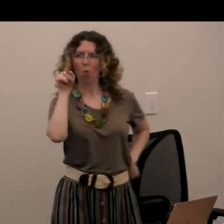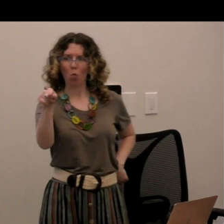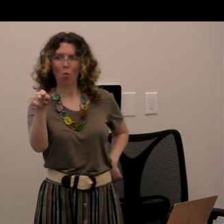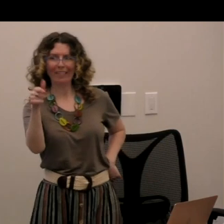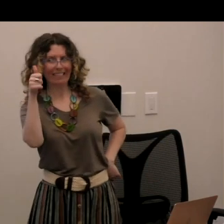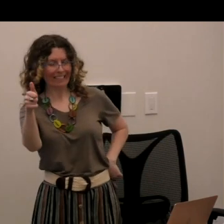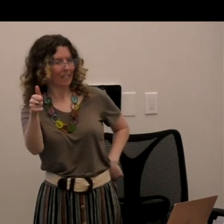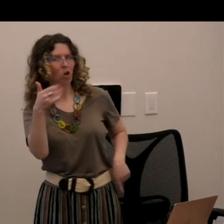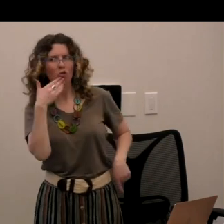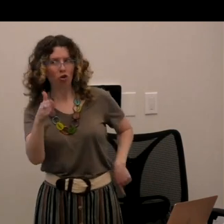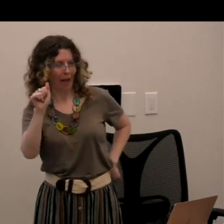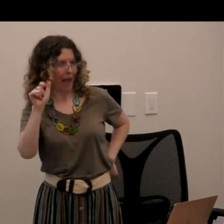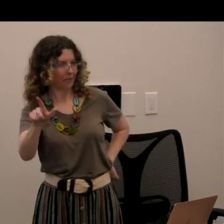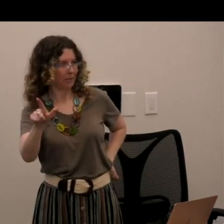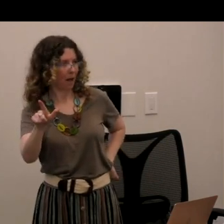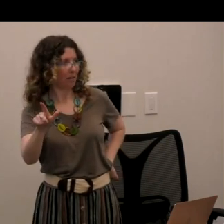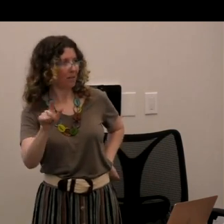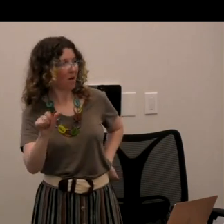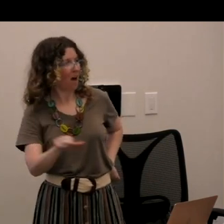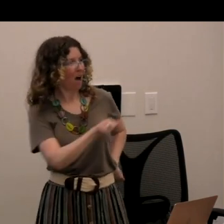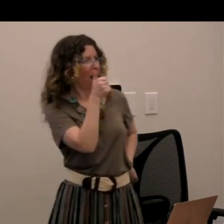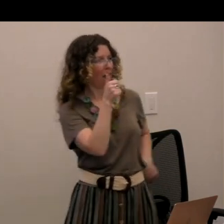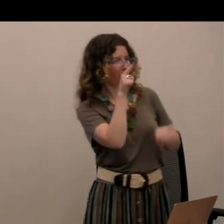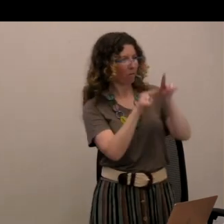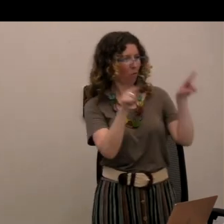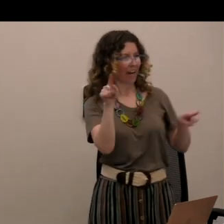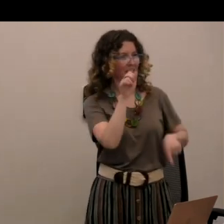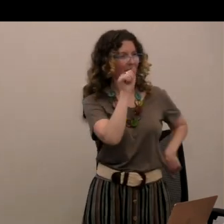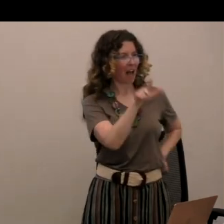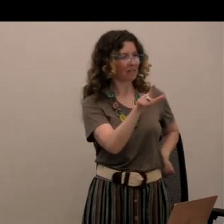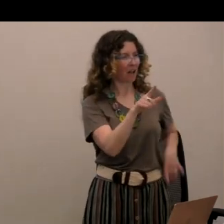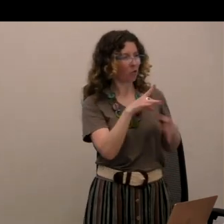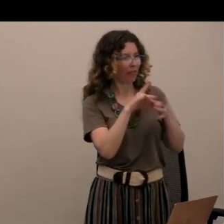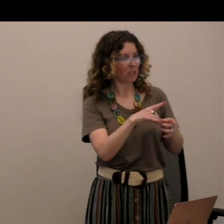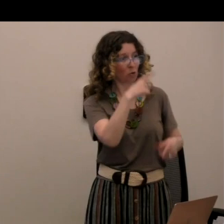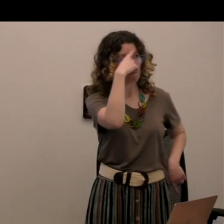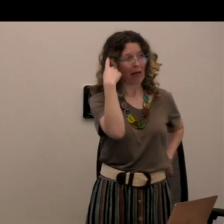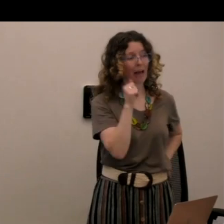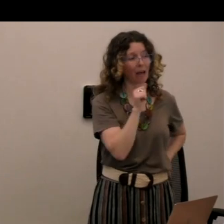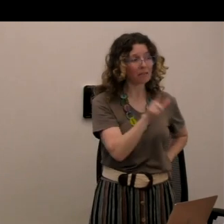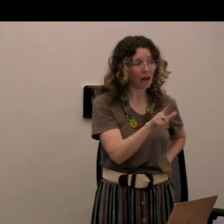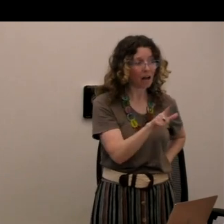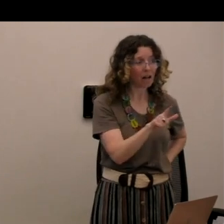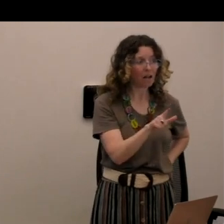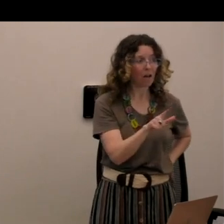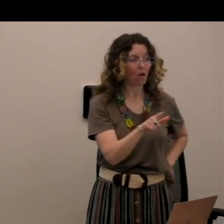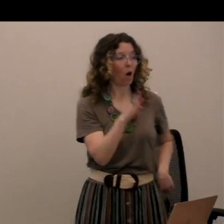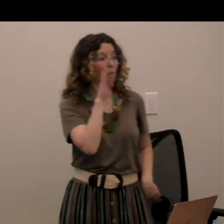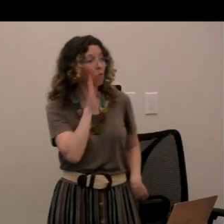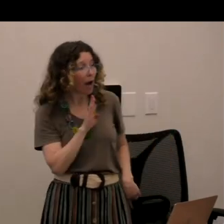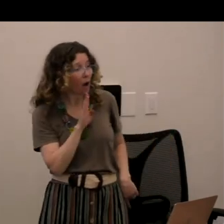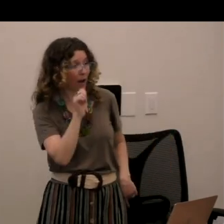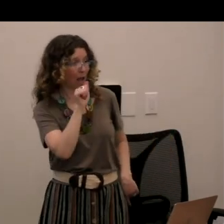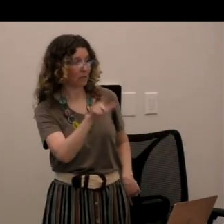good ASL often reproduces racist and can also reproduce racist and classist beliefs. So we talked a little bit about